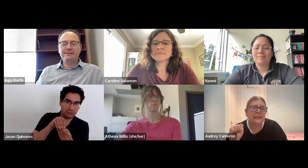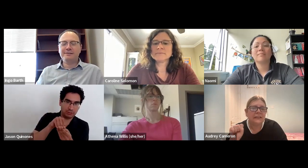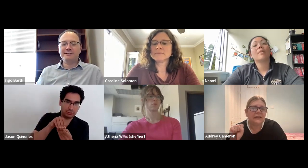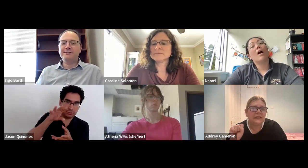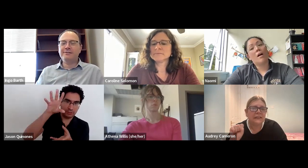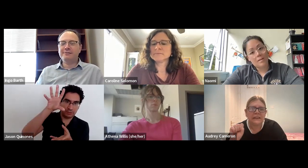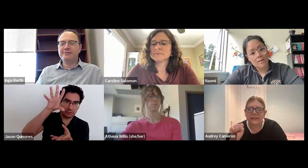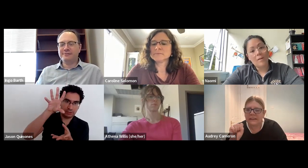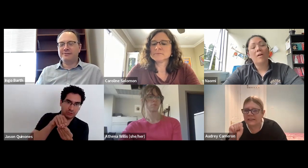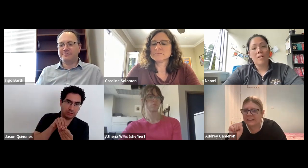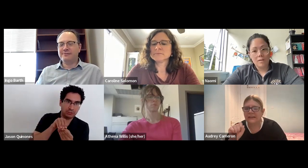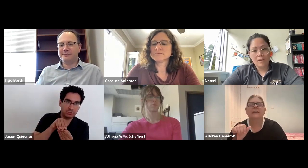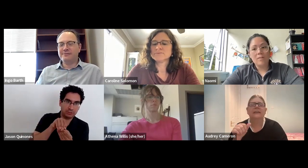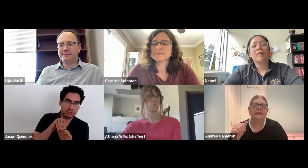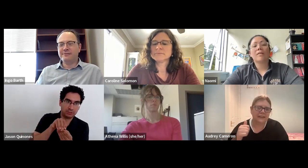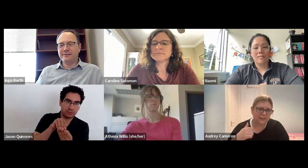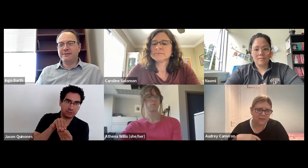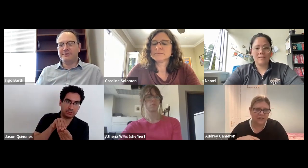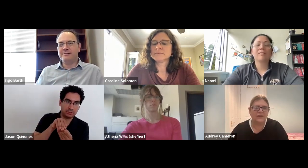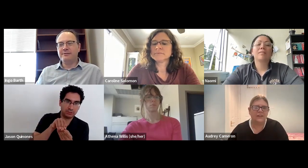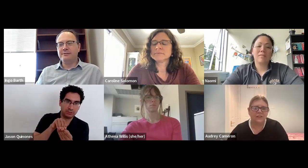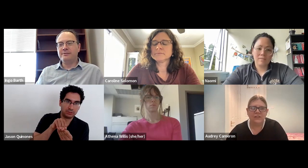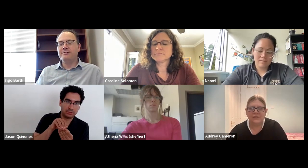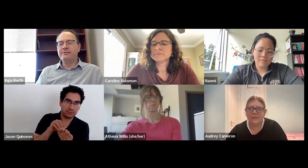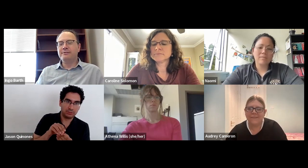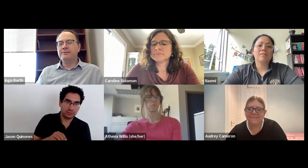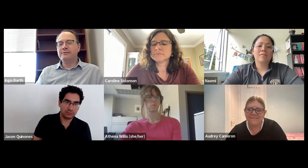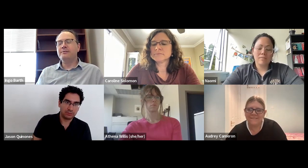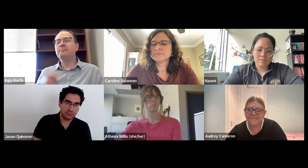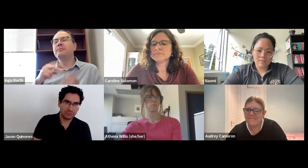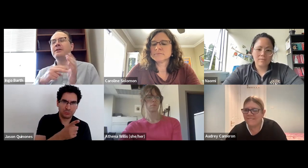is series like this, almost like a sum is the series.